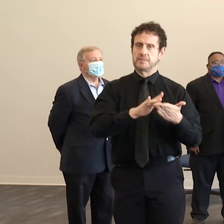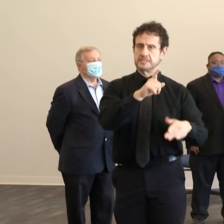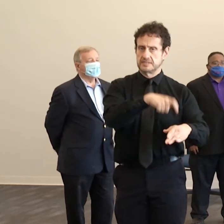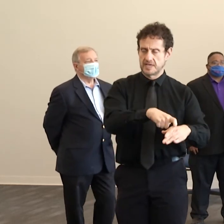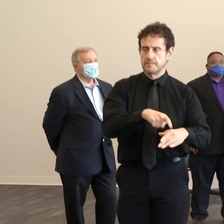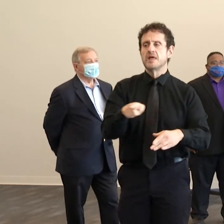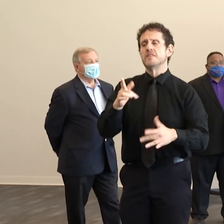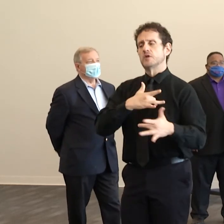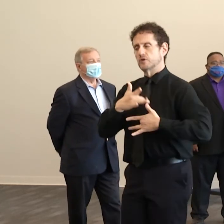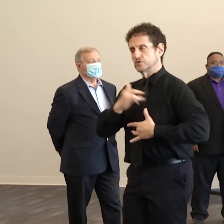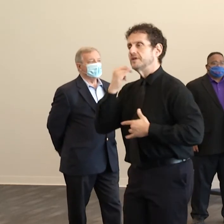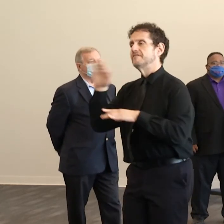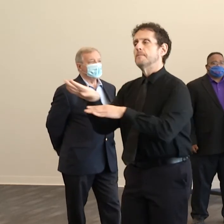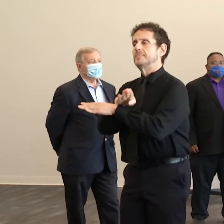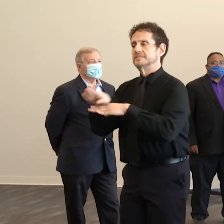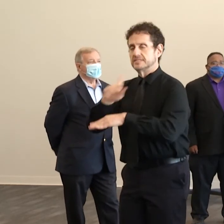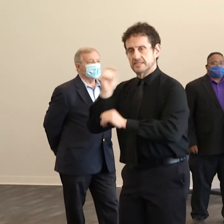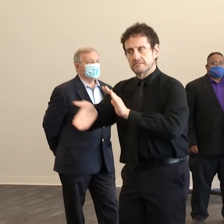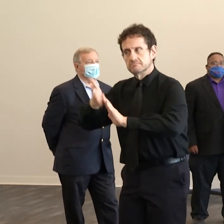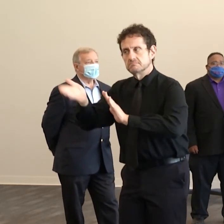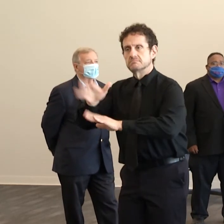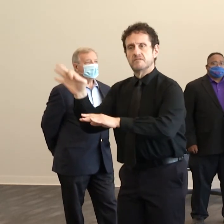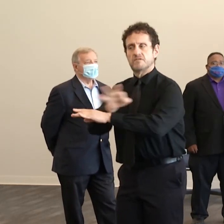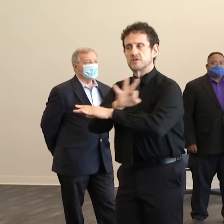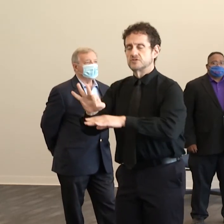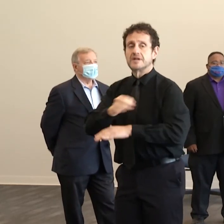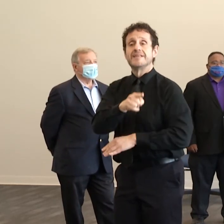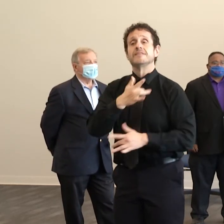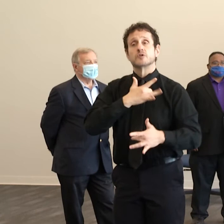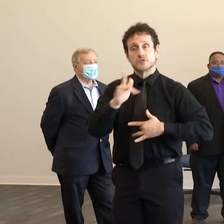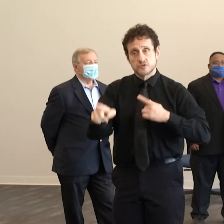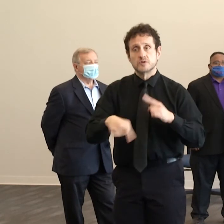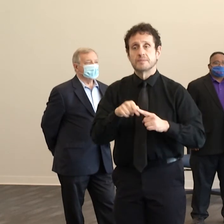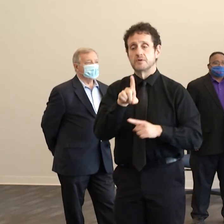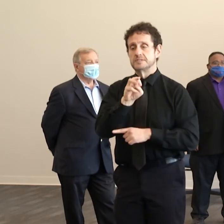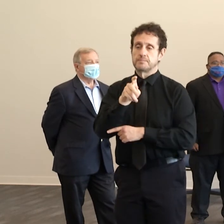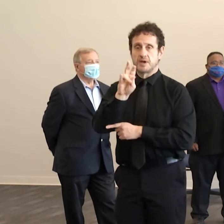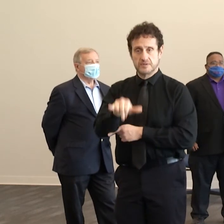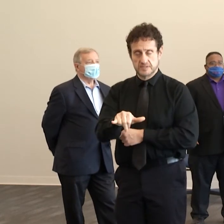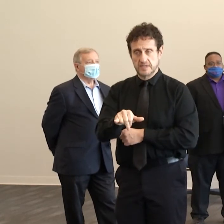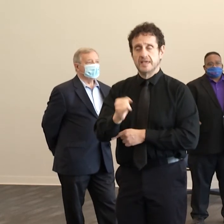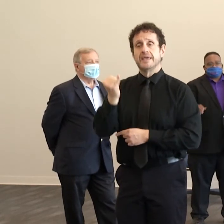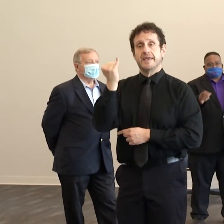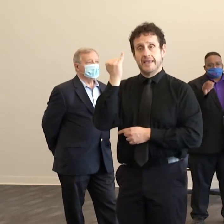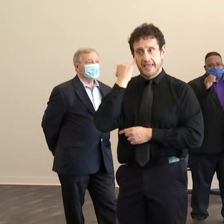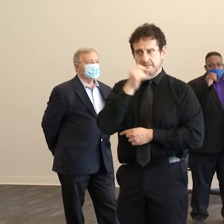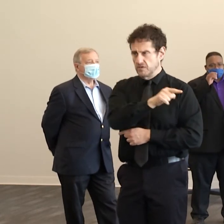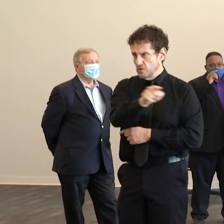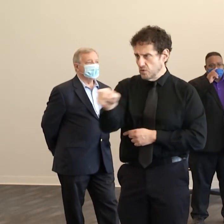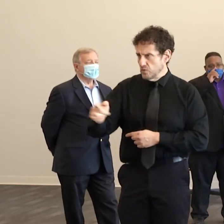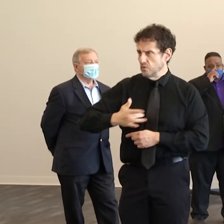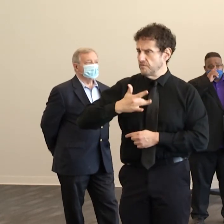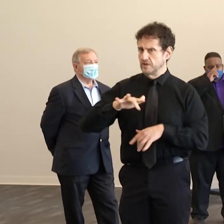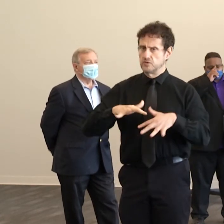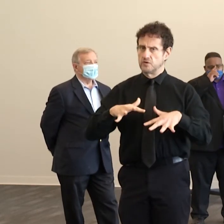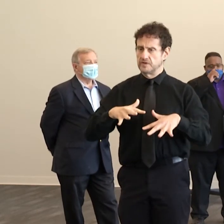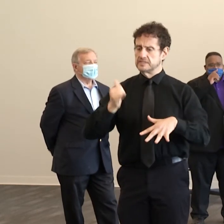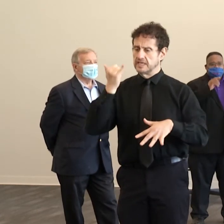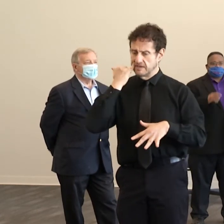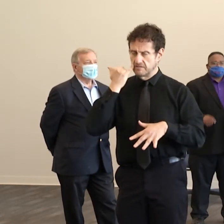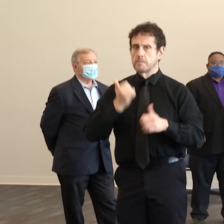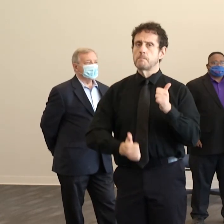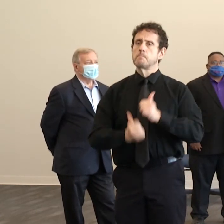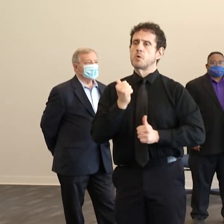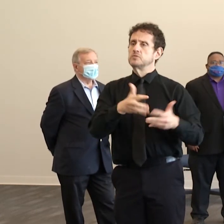work. They care about whether we're defending democracy. And if you are nervous about whether the majority of the